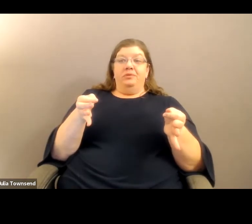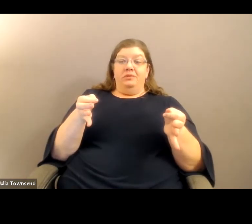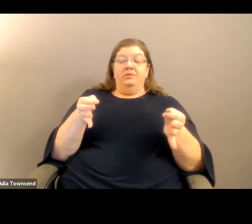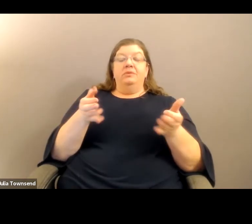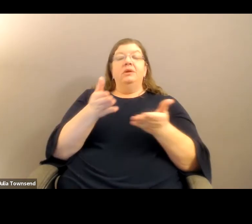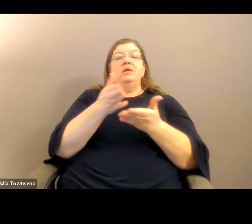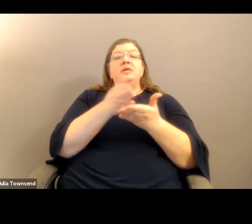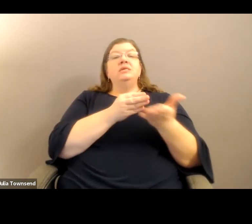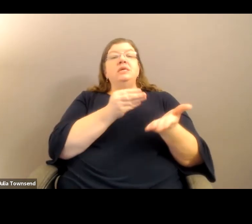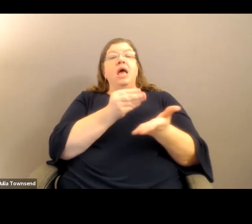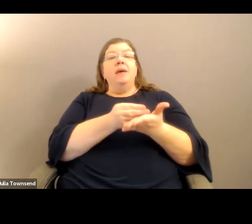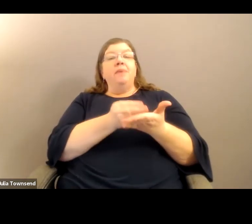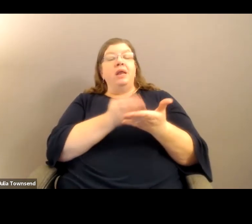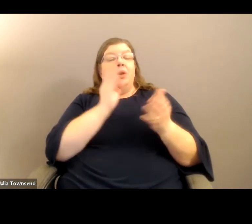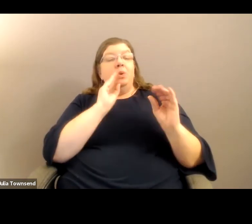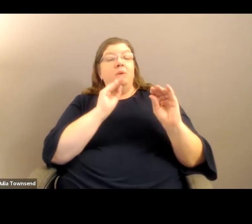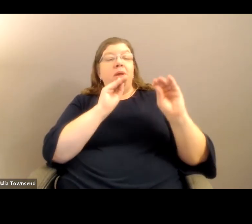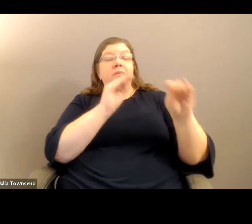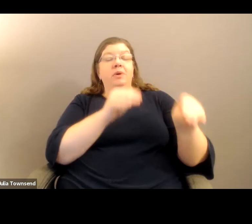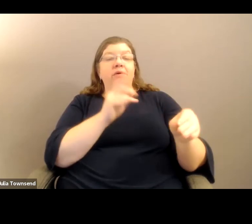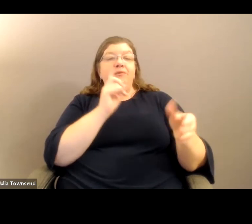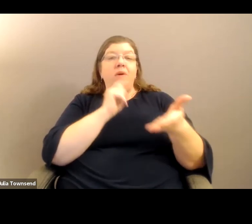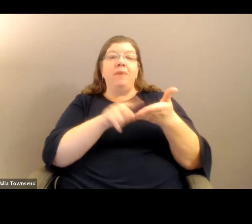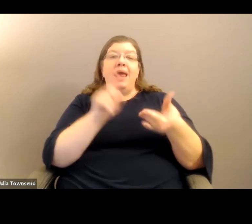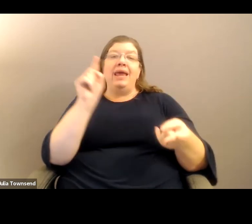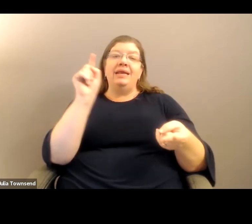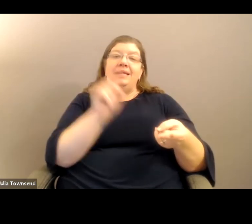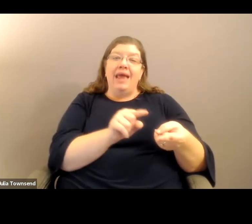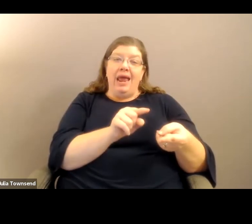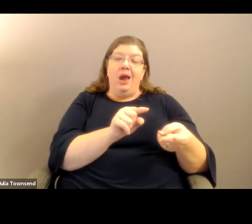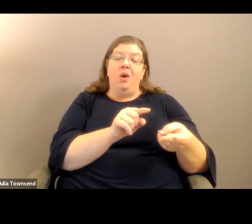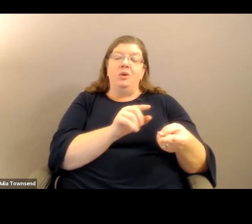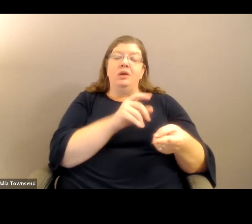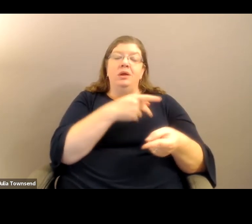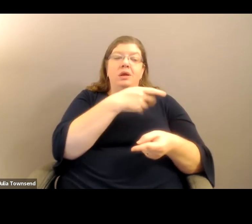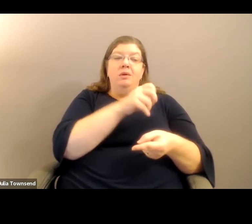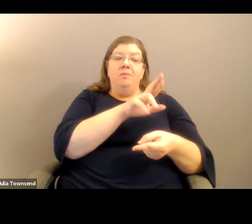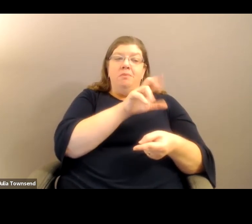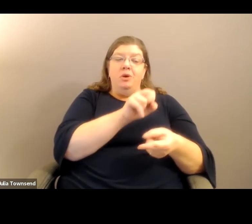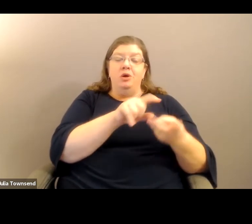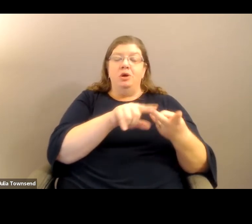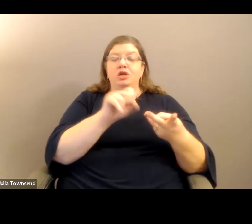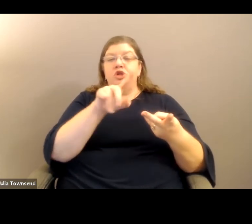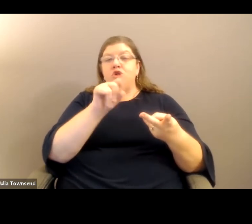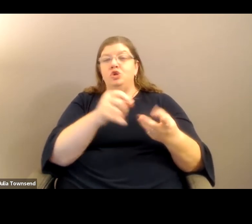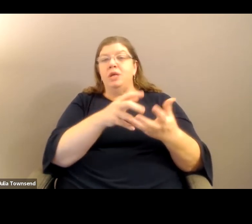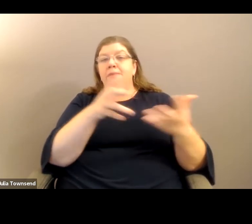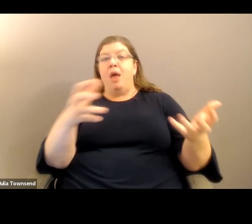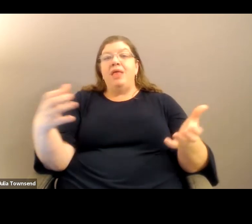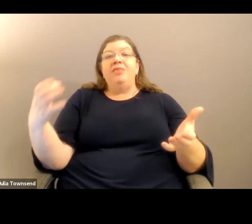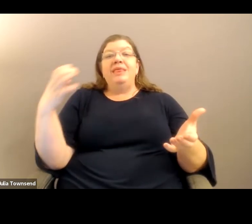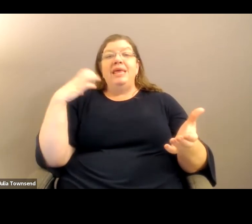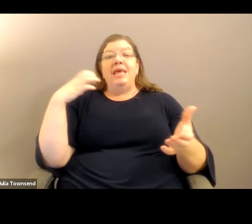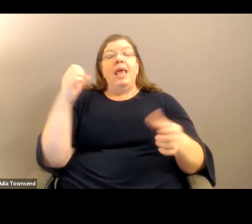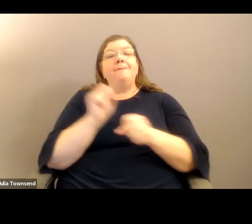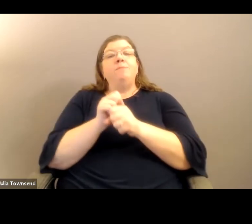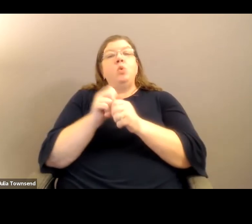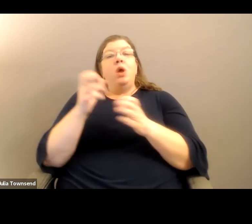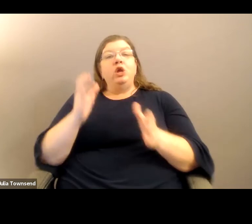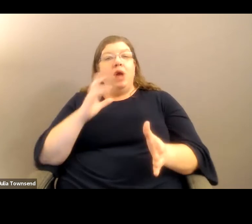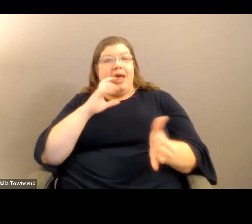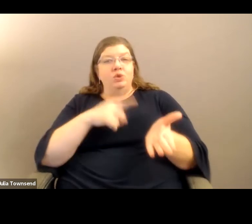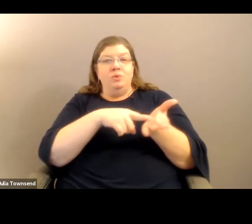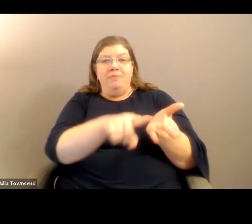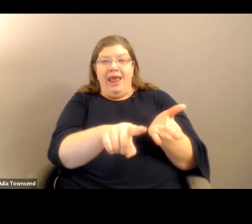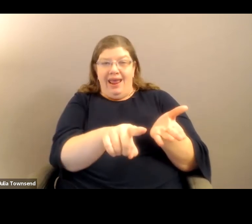some money would be put towards paying down the PERS and STIRS amount that the employer has to pay.